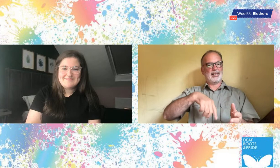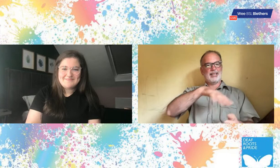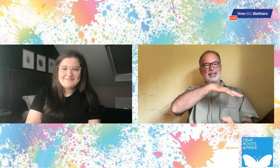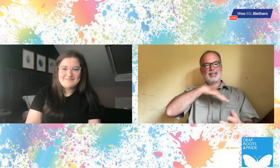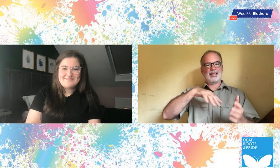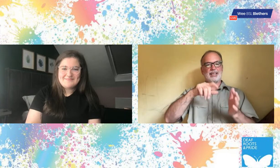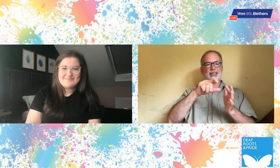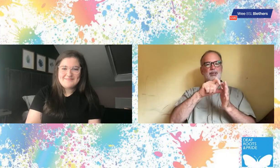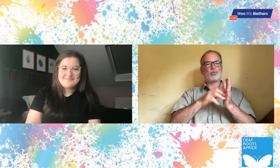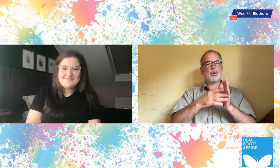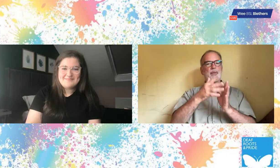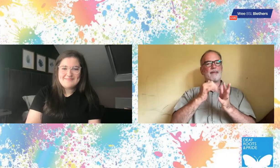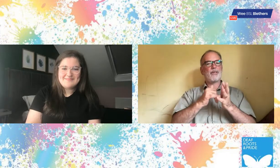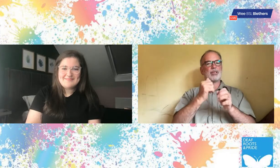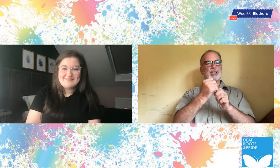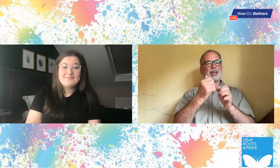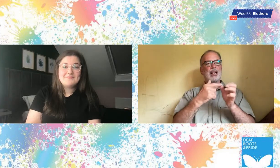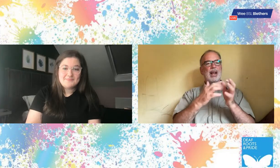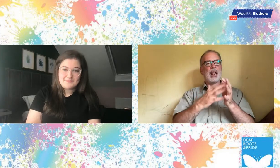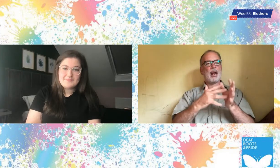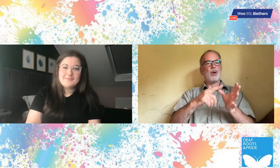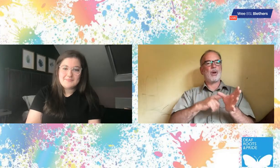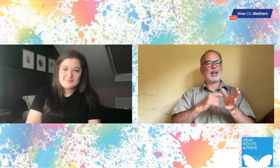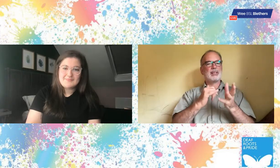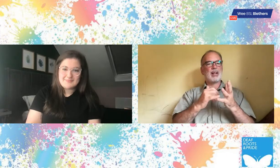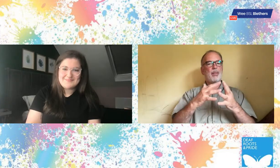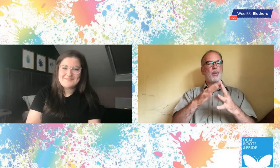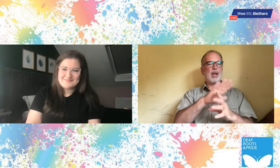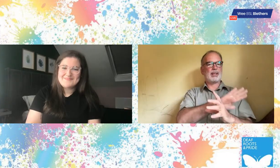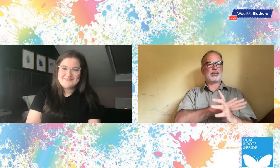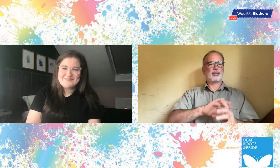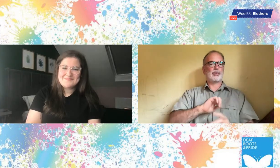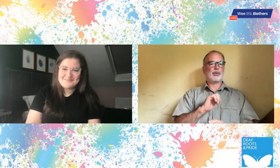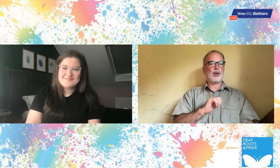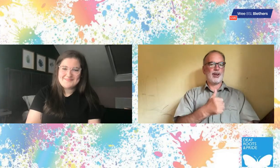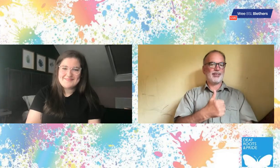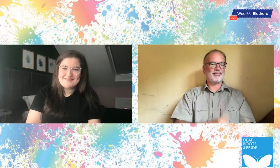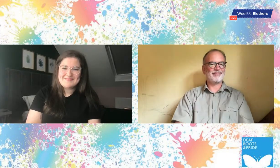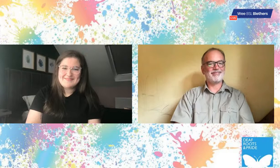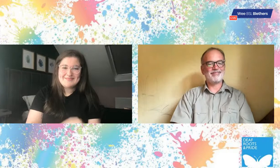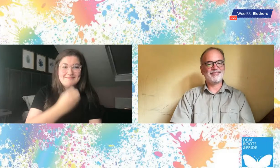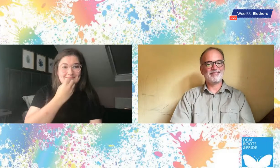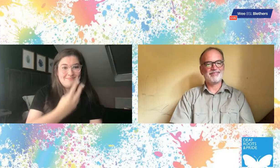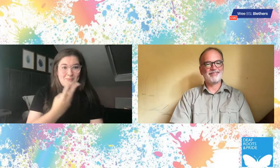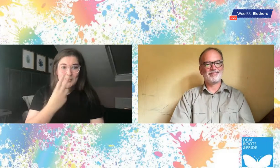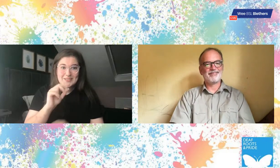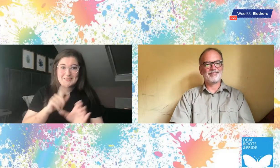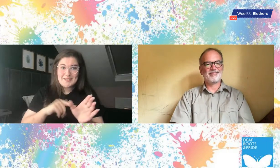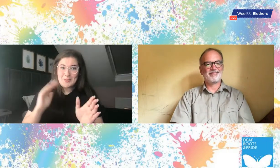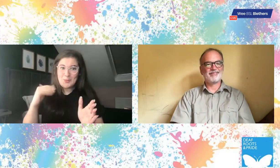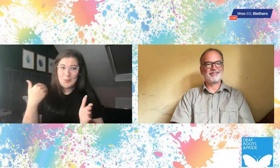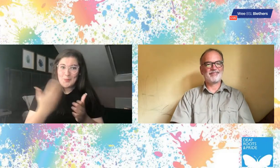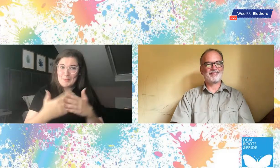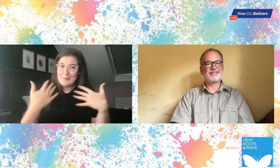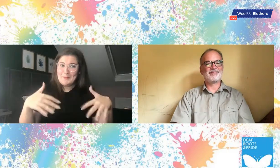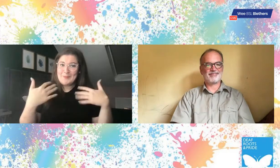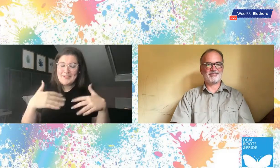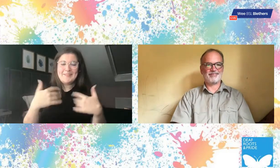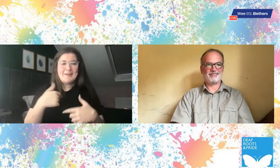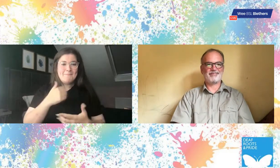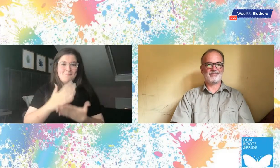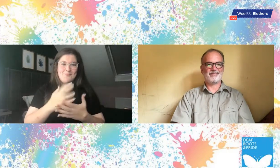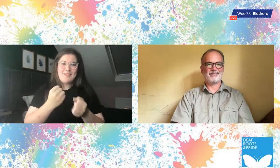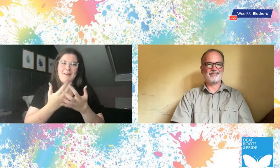a wildlife park, as I have done for the last 20 years in Dumfries and Galloway in Scotland, has been just